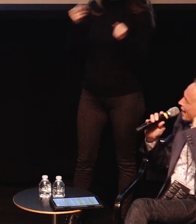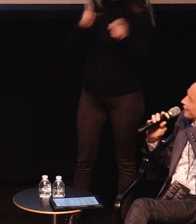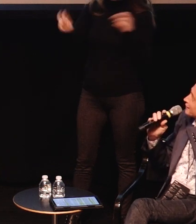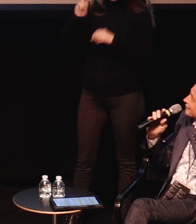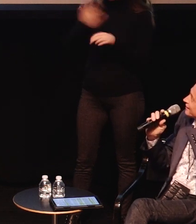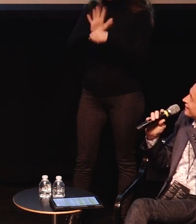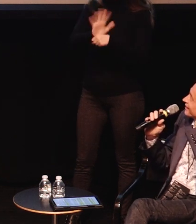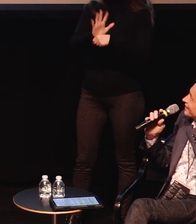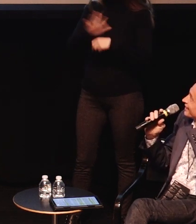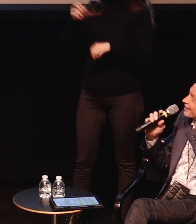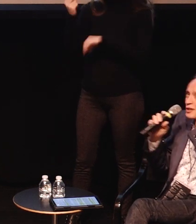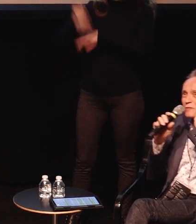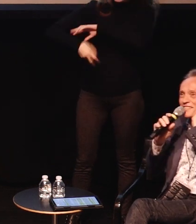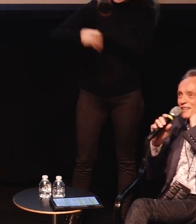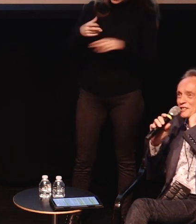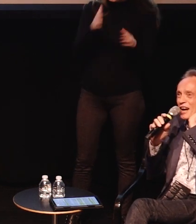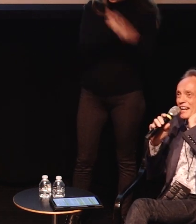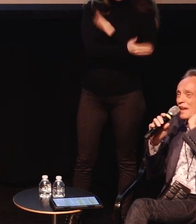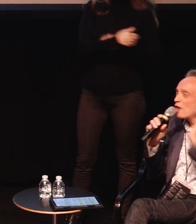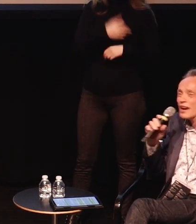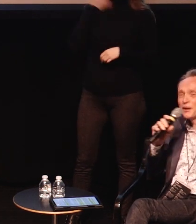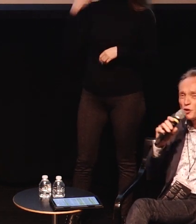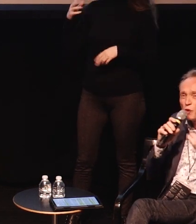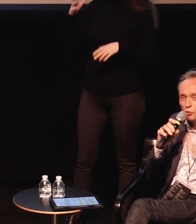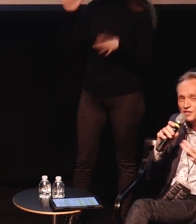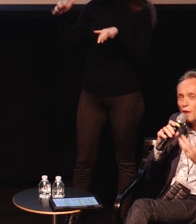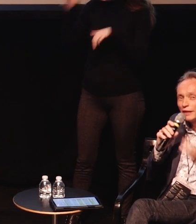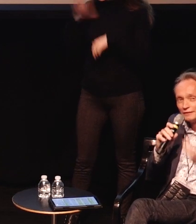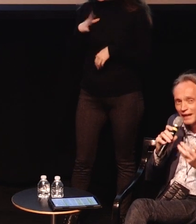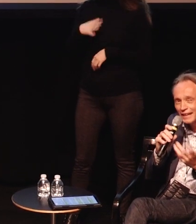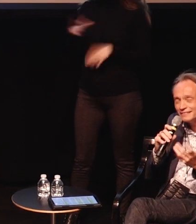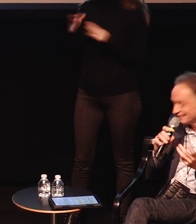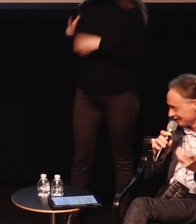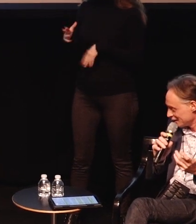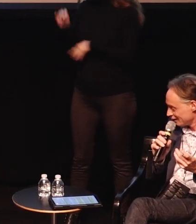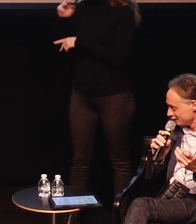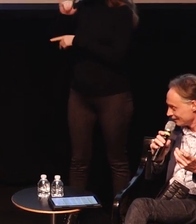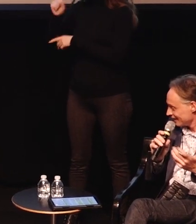Rain Man, and Little Miss Sunshine. I thought I knew what was coming, right?